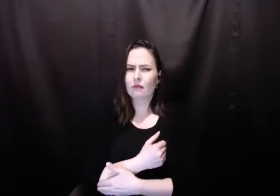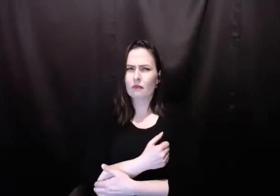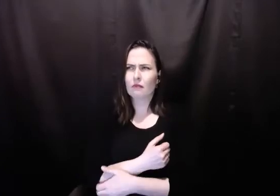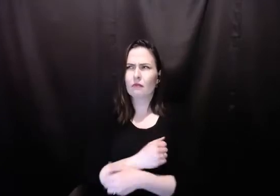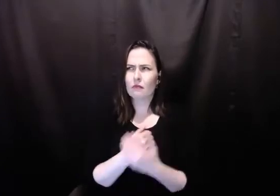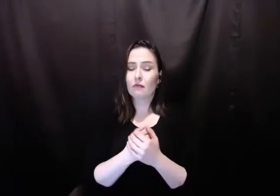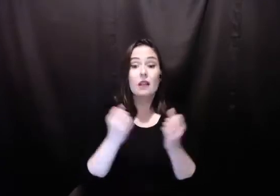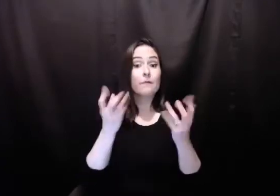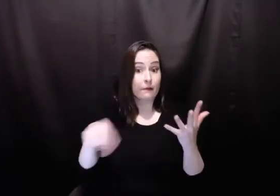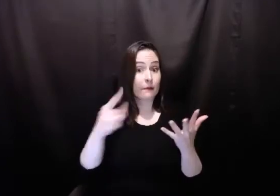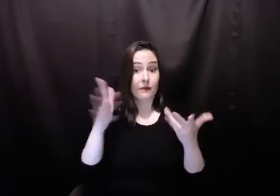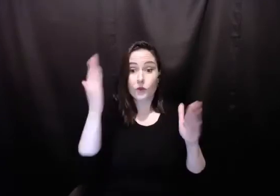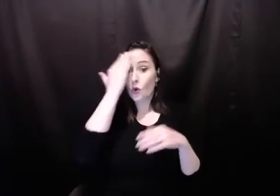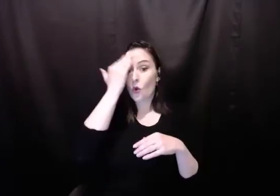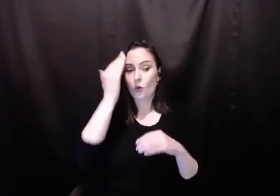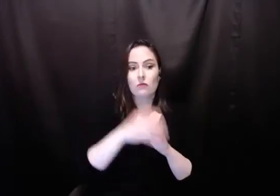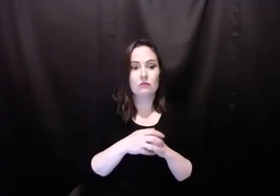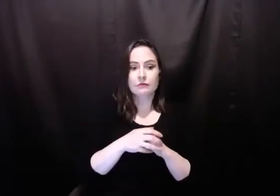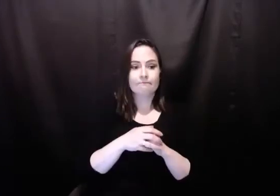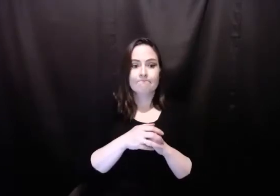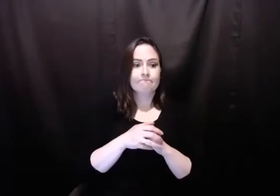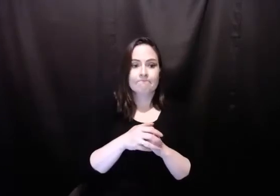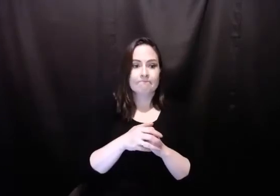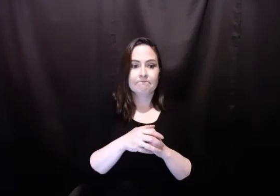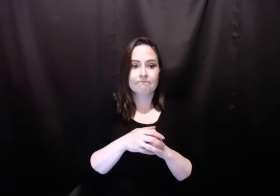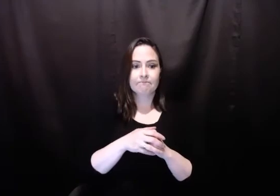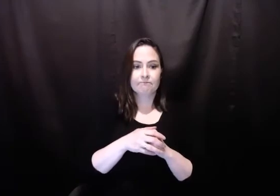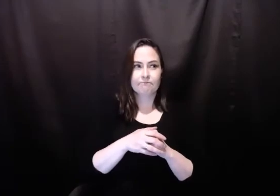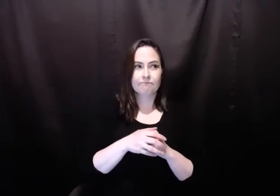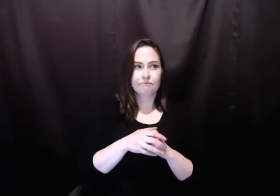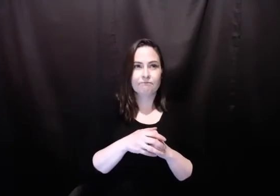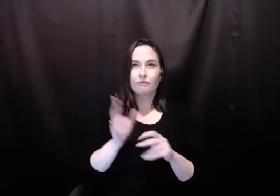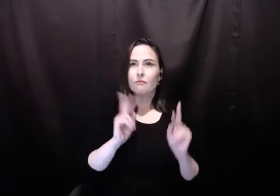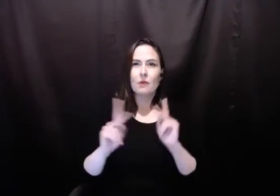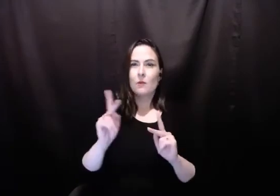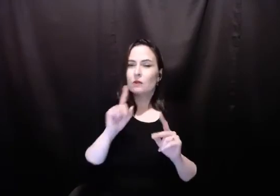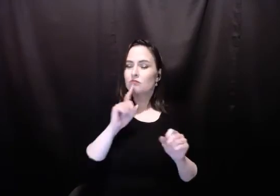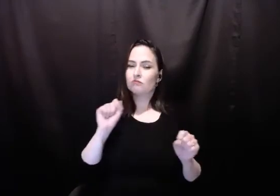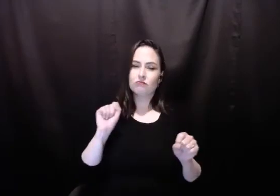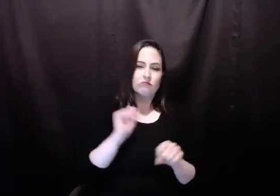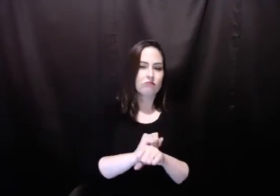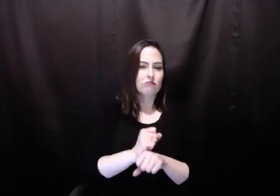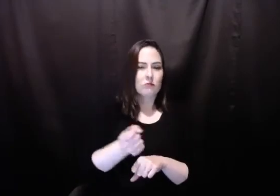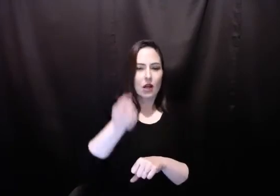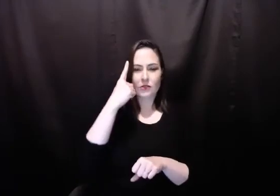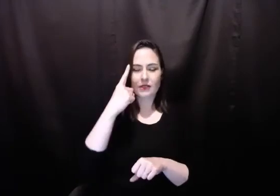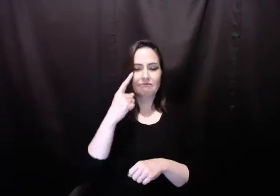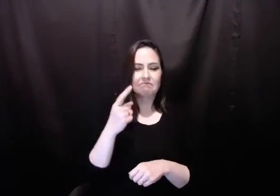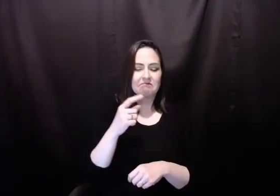to raise kids, especially when they're under 18, and even when they're over 18, whose drinking is out of control. There